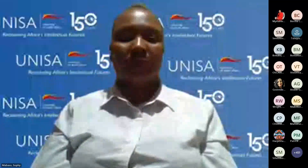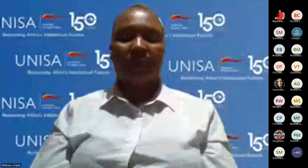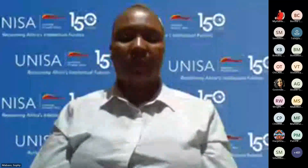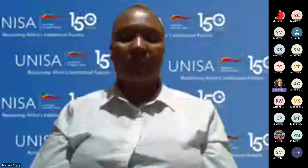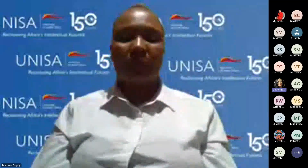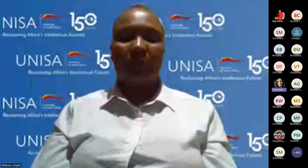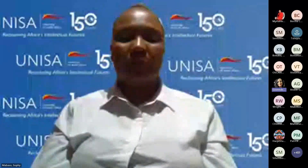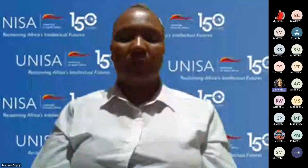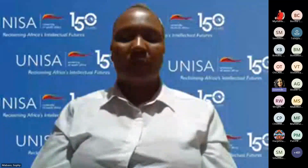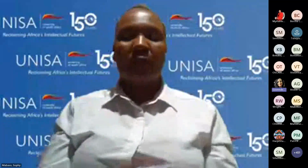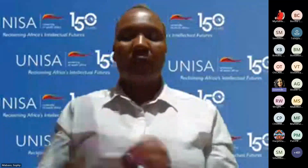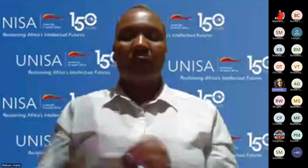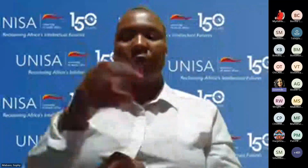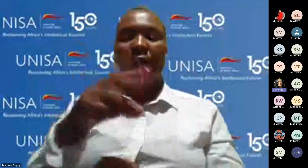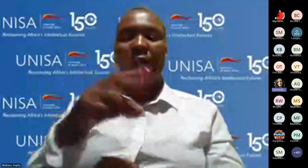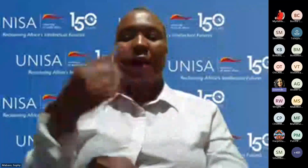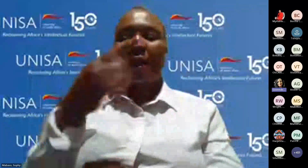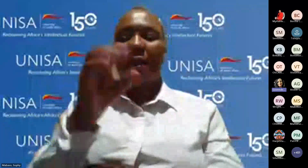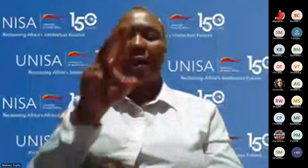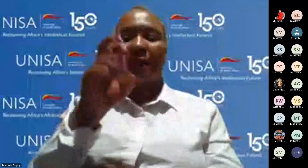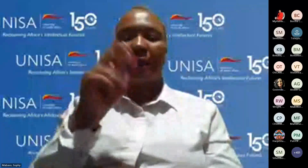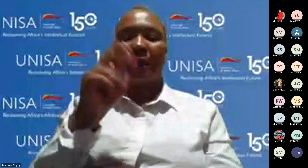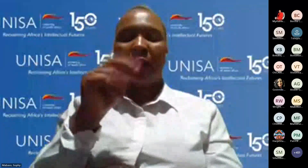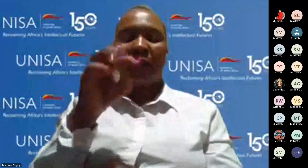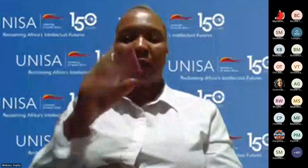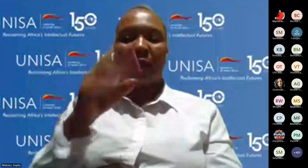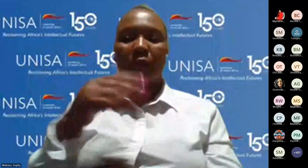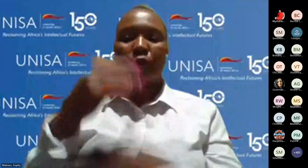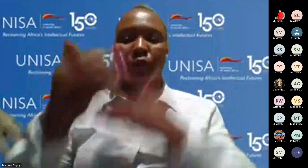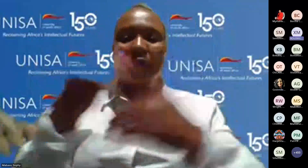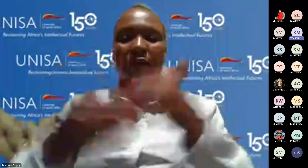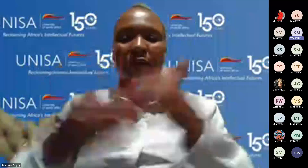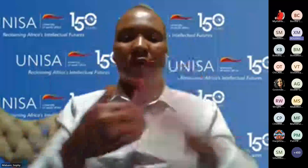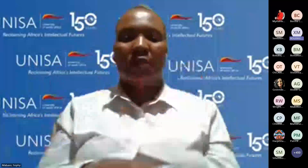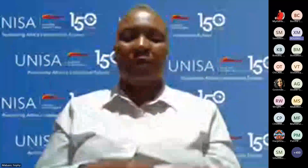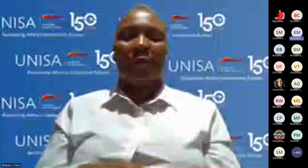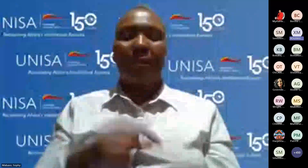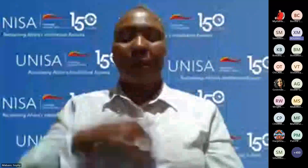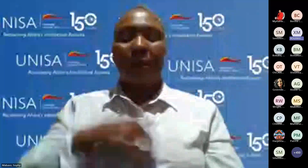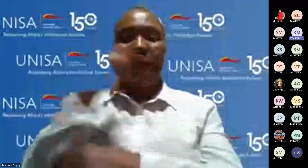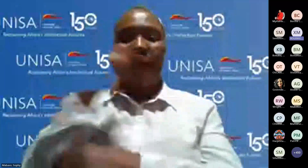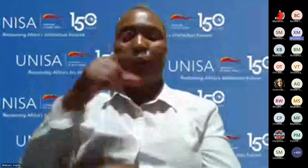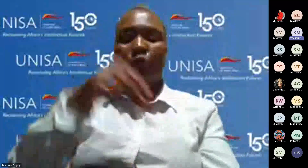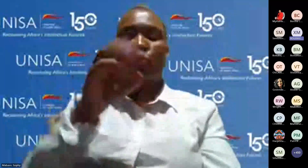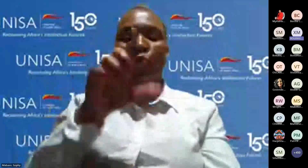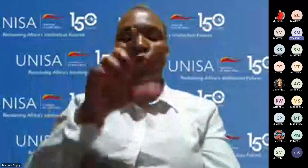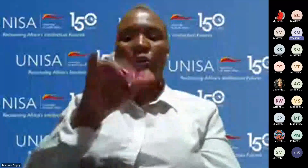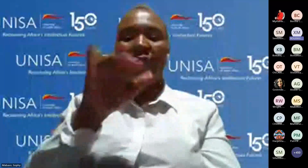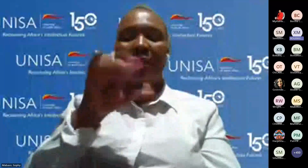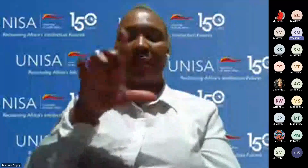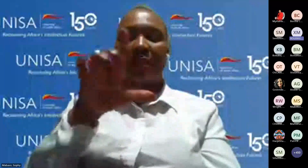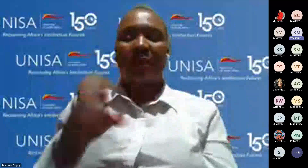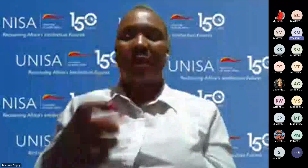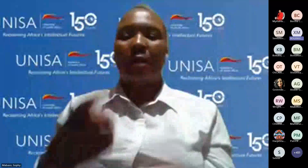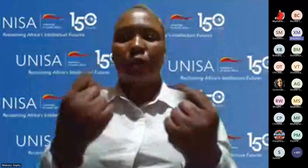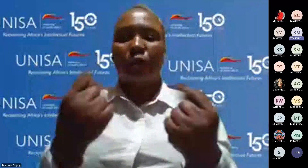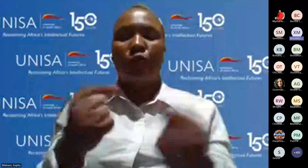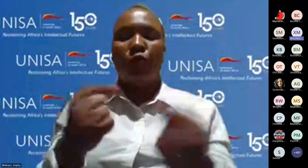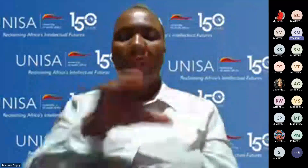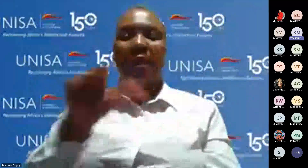Dr. Governor. Yes, please go ahead. My name is Olisile. I'm doing